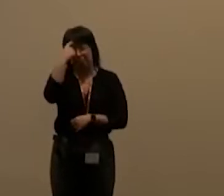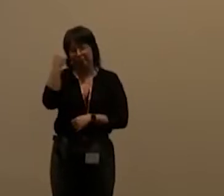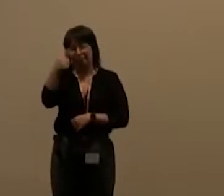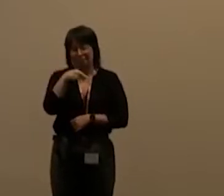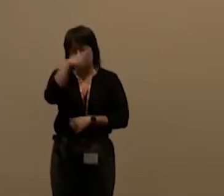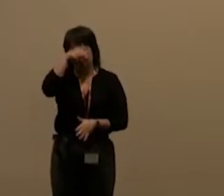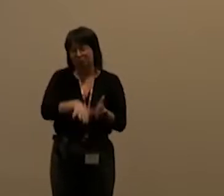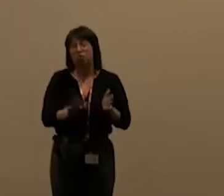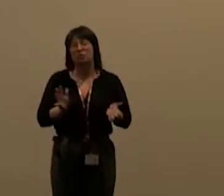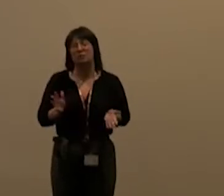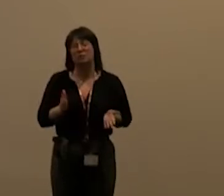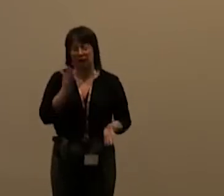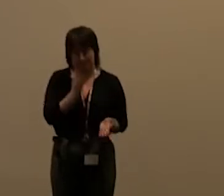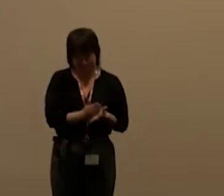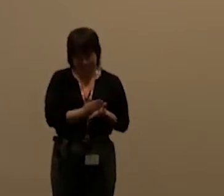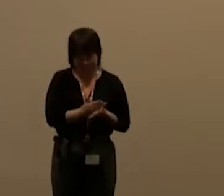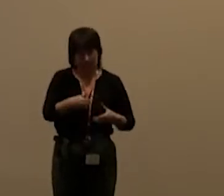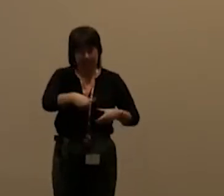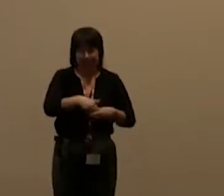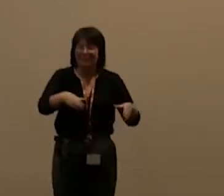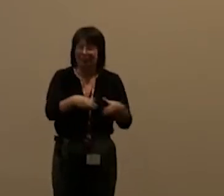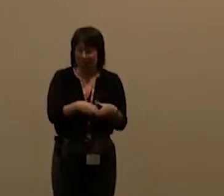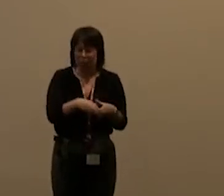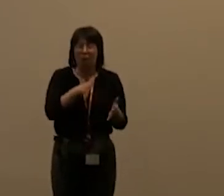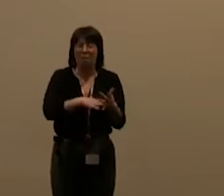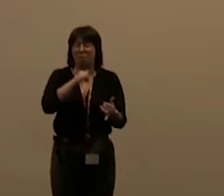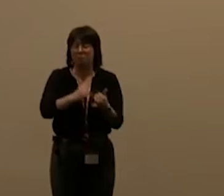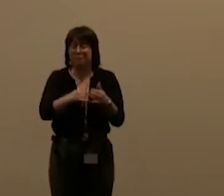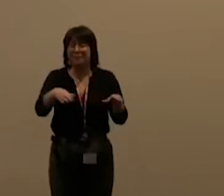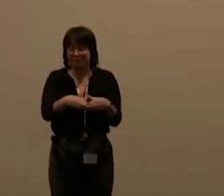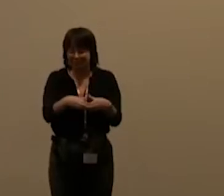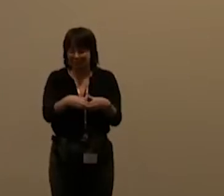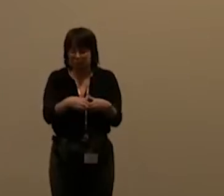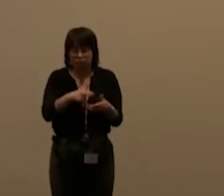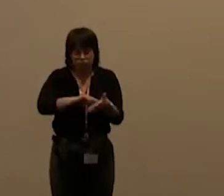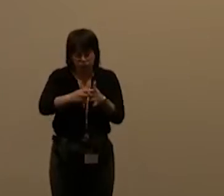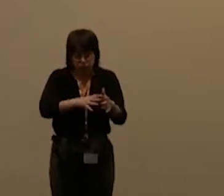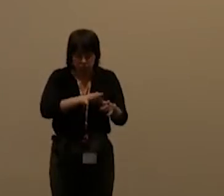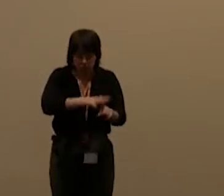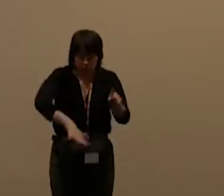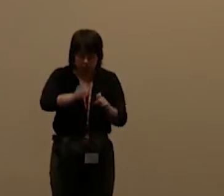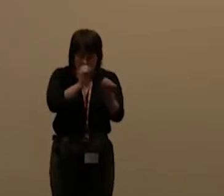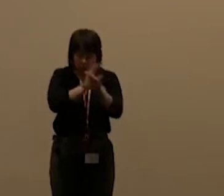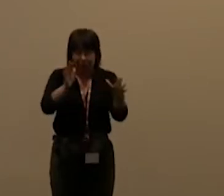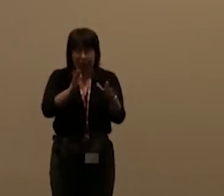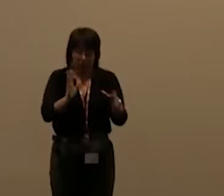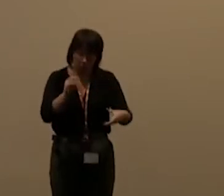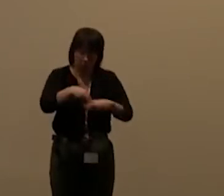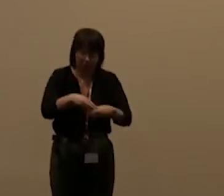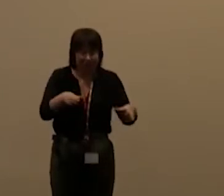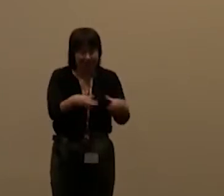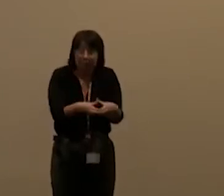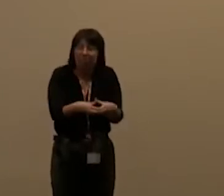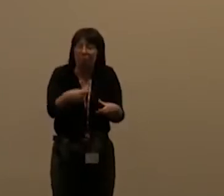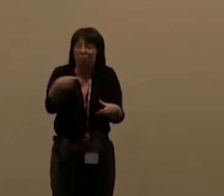just your experience exists in the team content. So Microsoft Teams is organized around the concepts of having different teams. You might have a